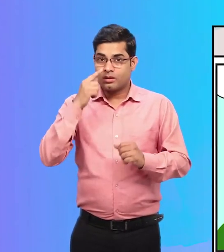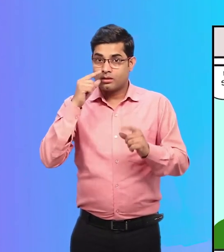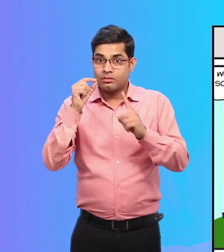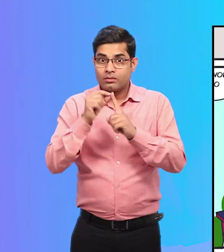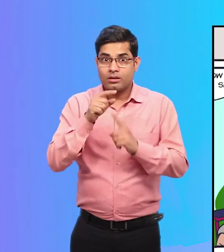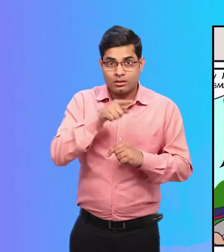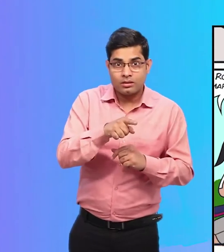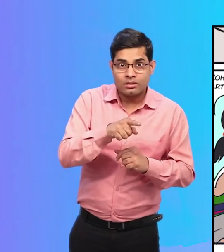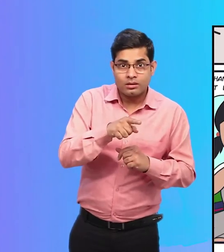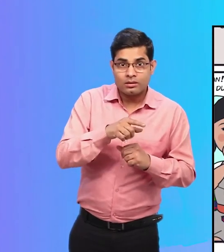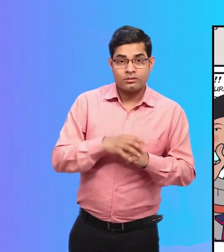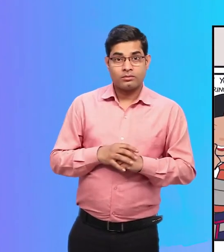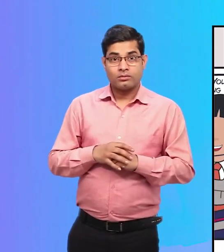On the other hand, Priya,